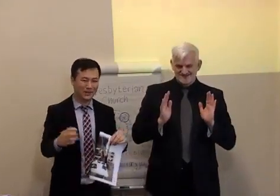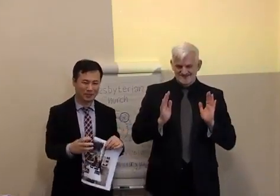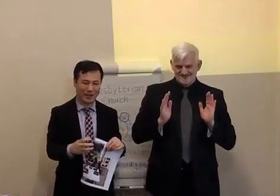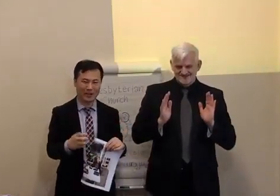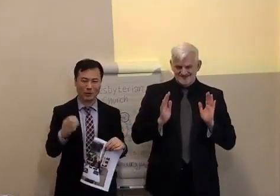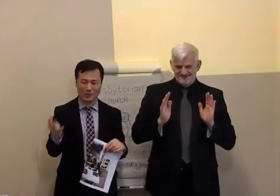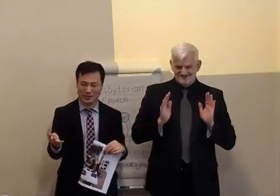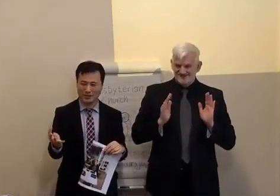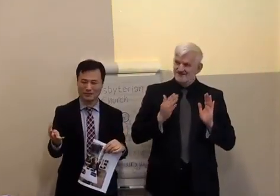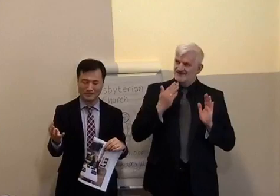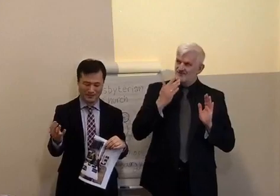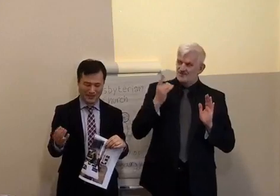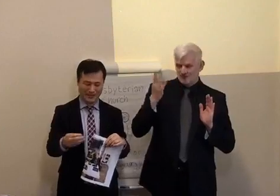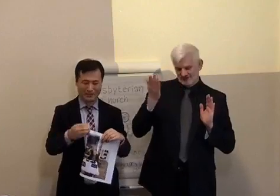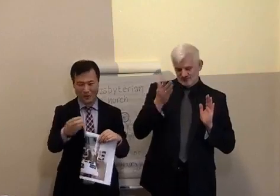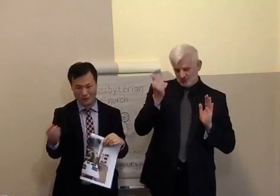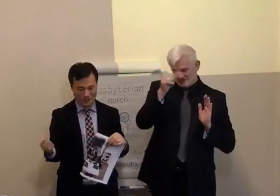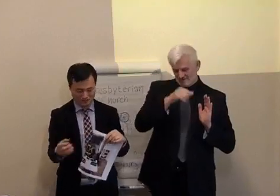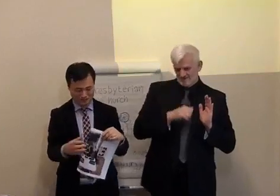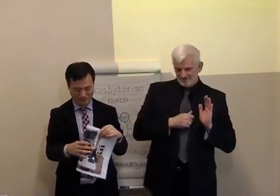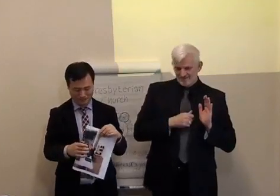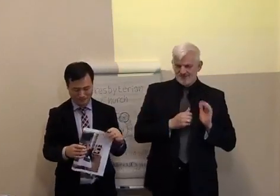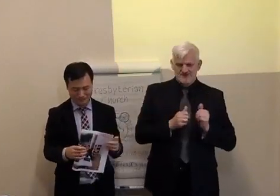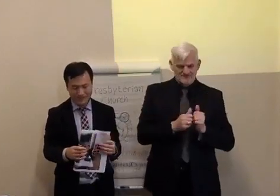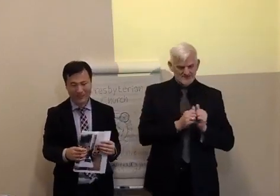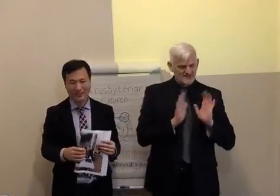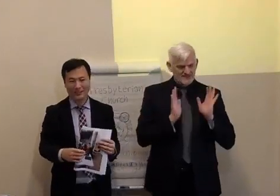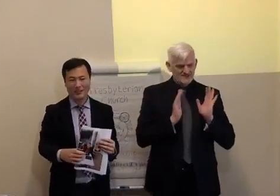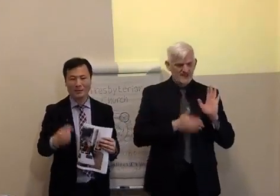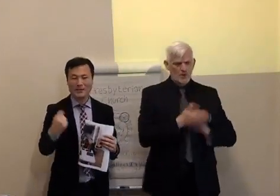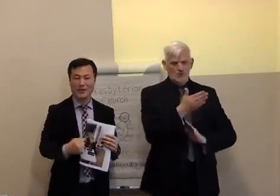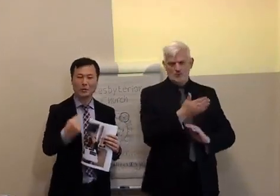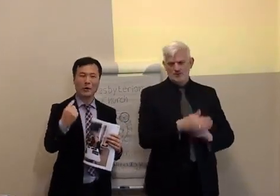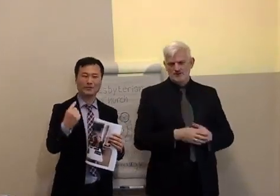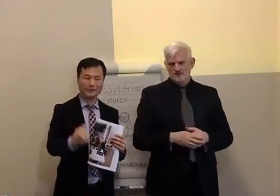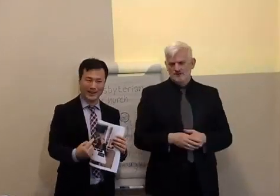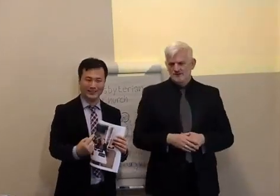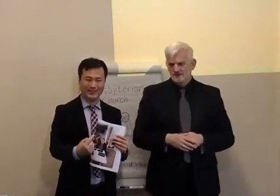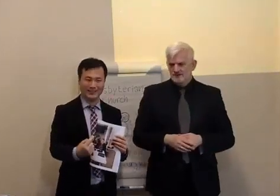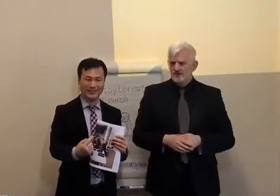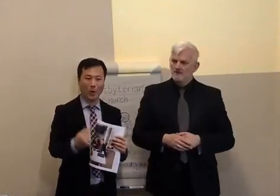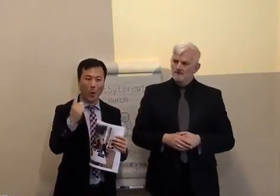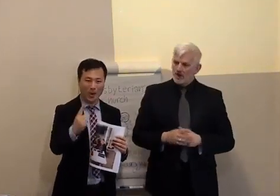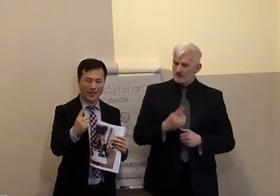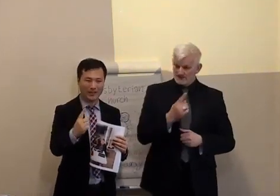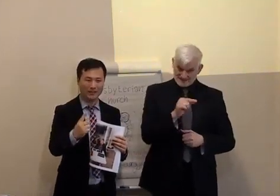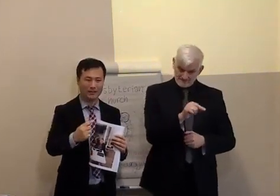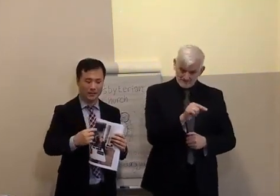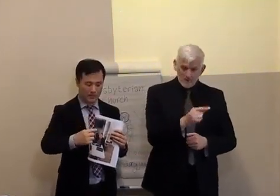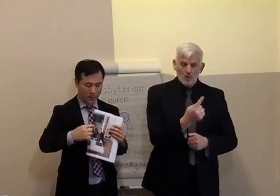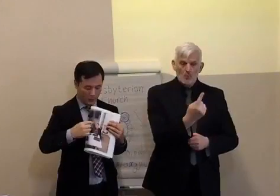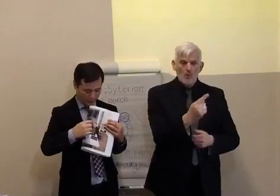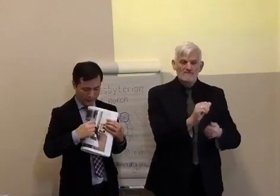meal together, worship and fellowship. But he had one friend only because